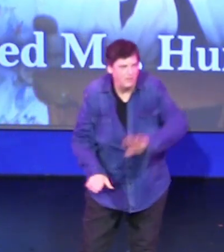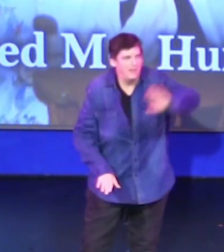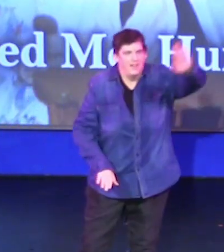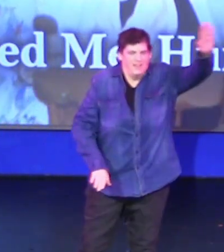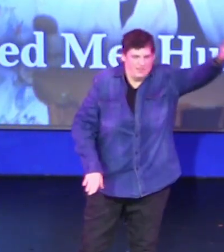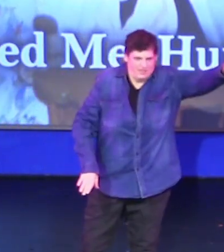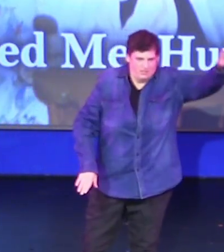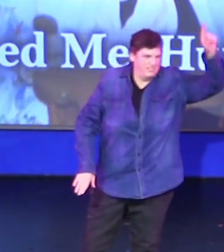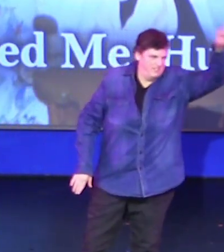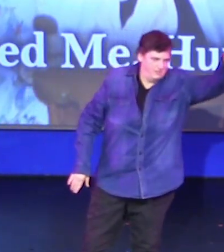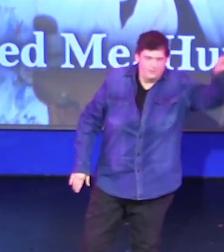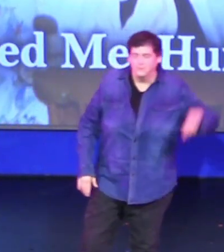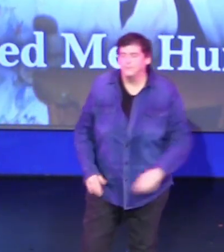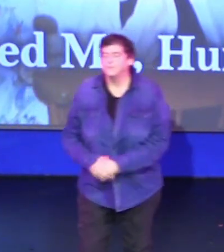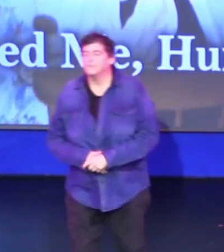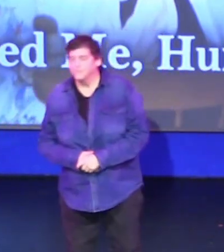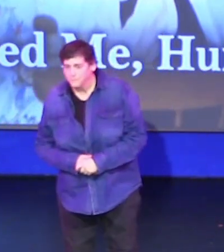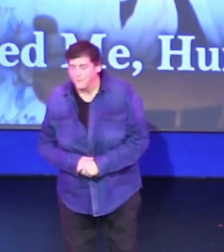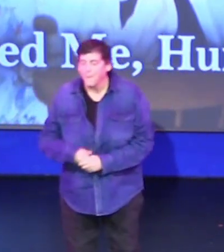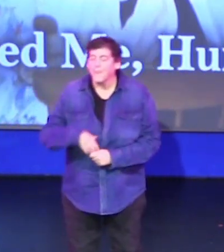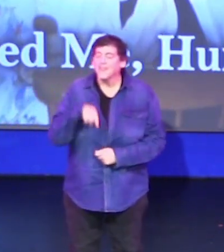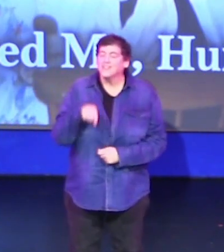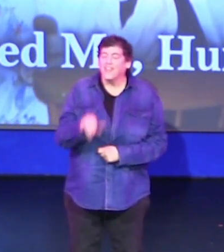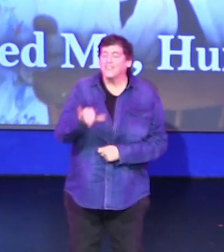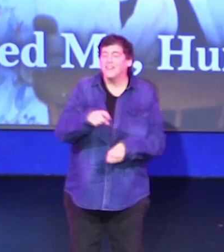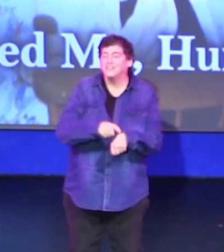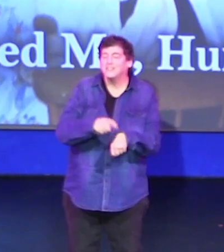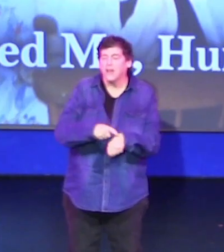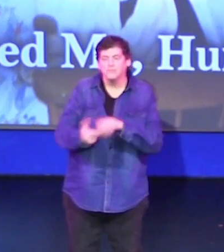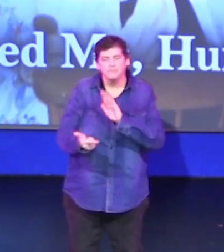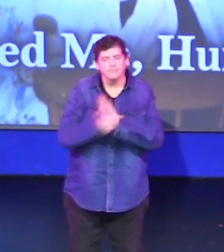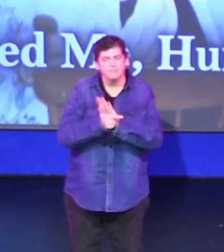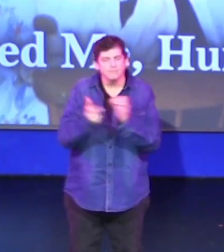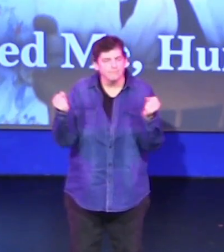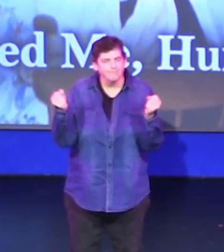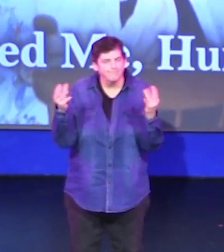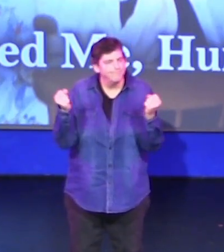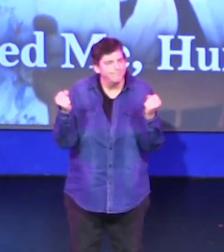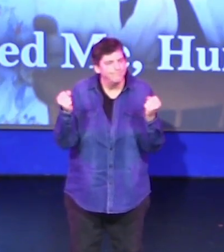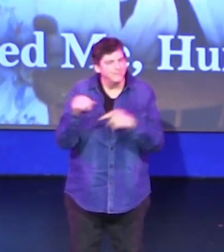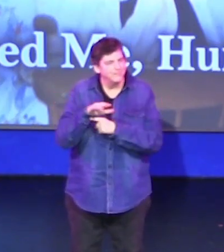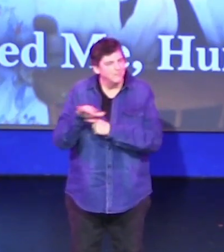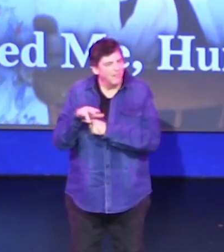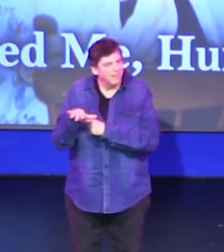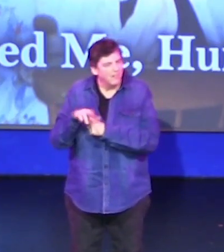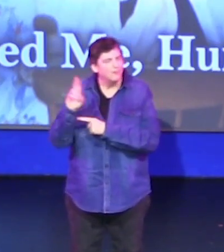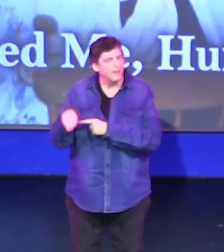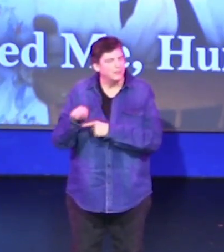here, elsewhere in Rochester. At that time, signing